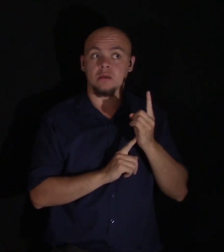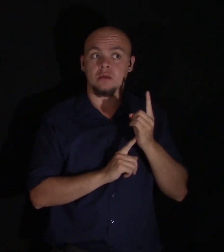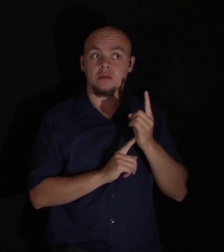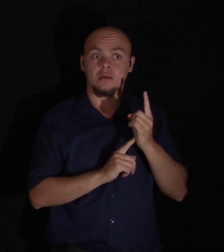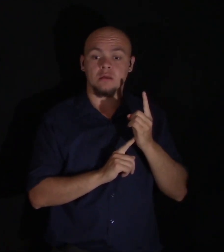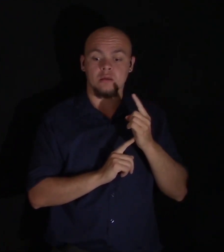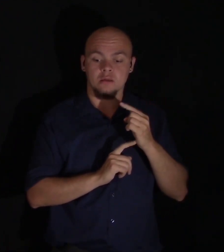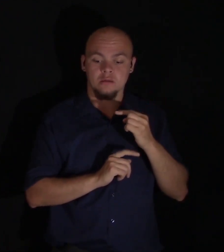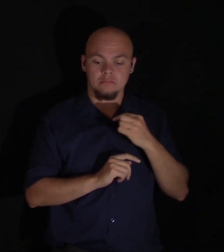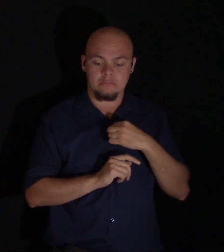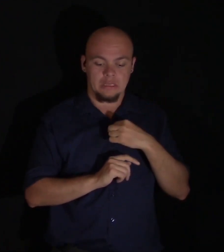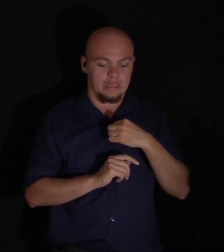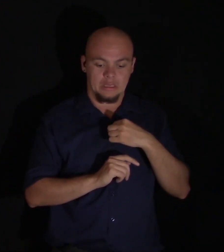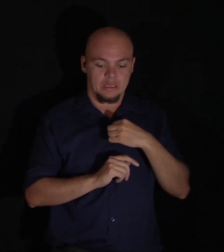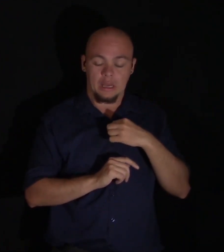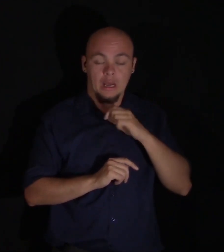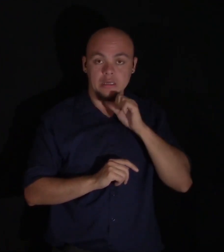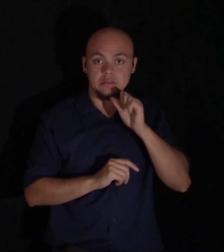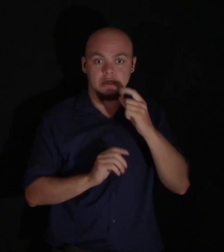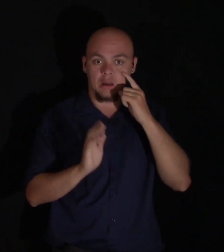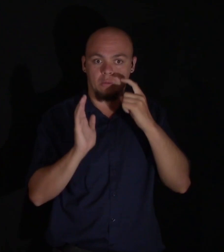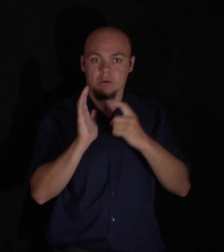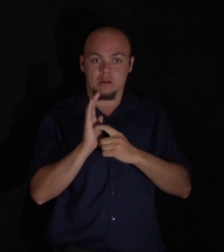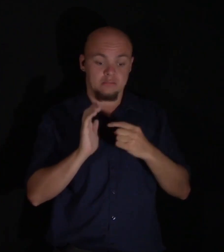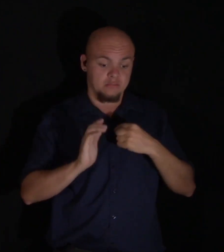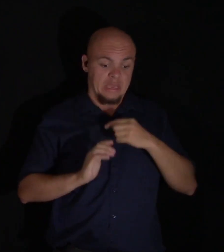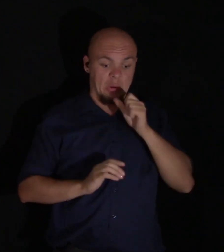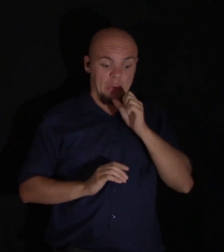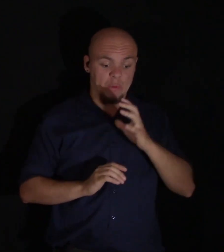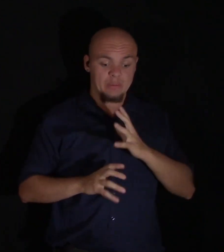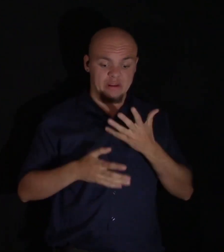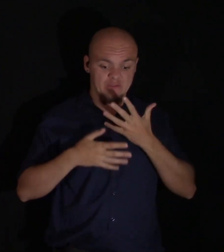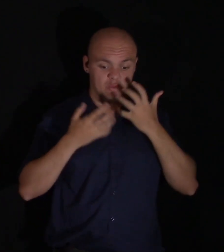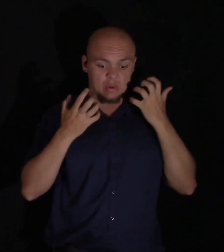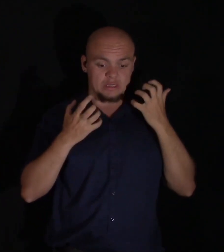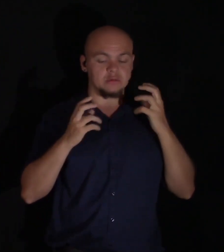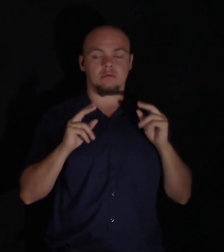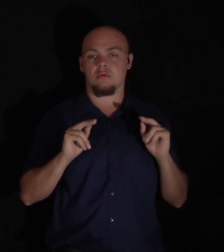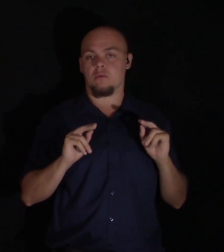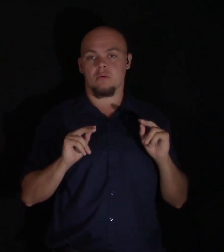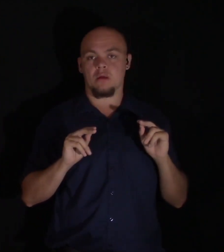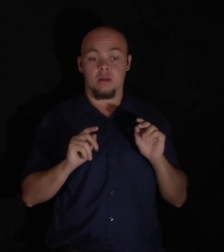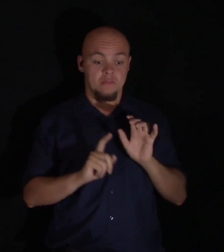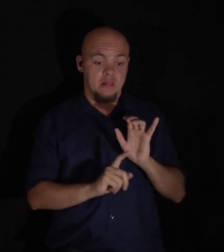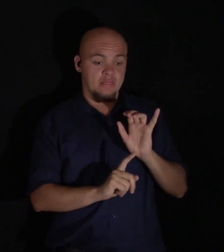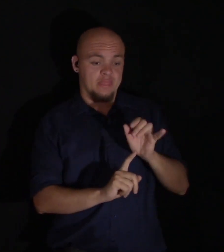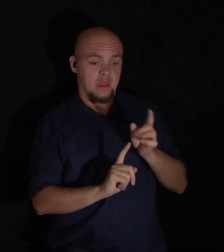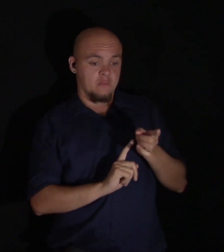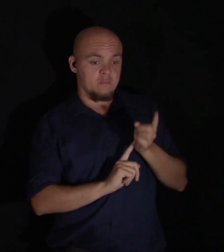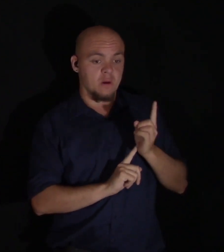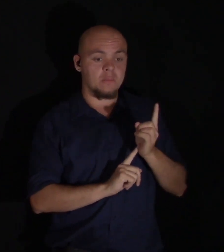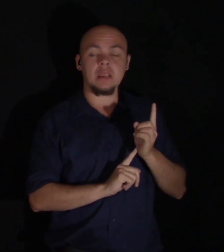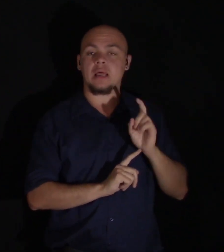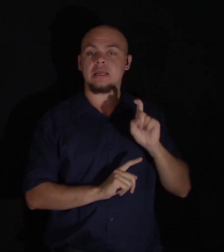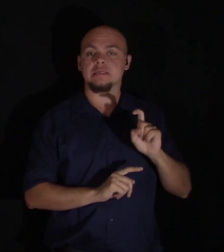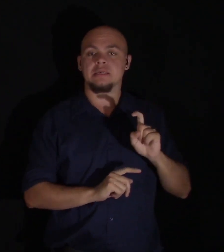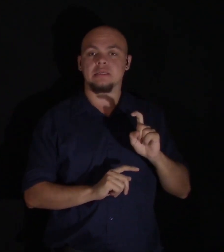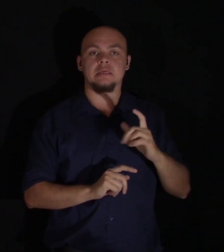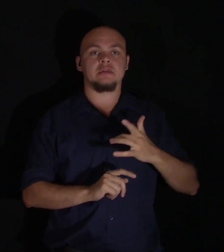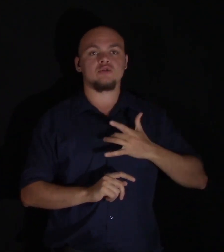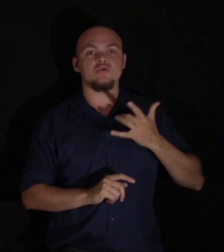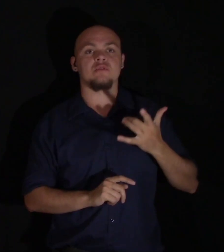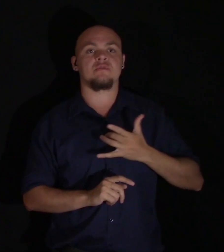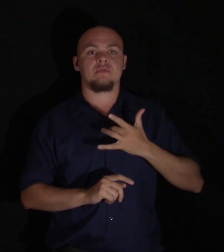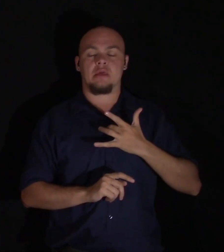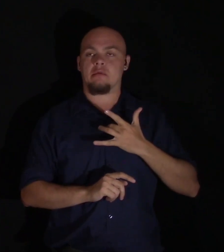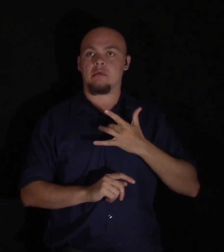me. I am not a woman of rage. But in this exact moment, I needed to feel and